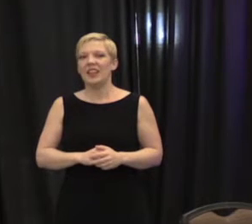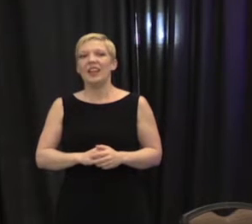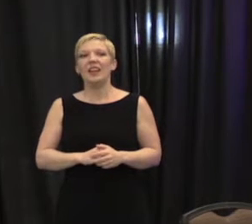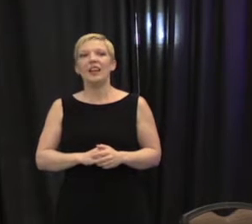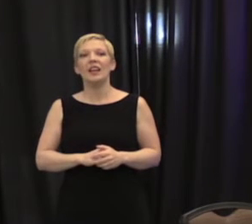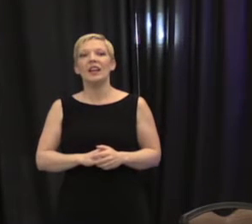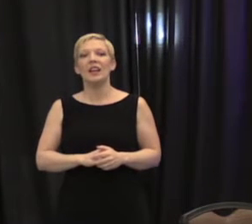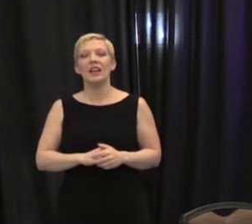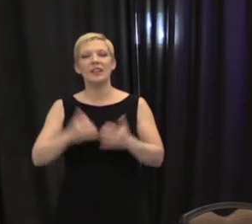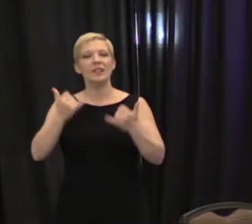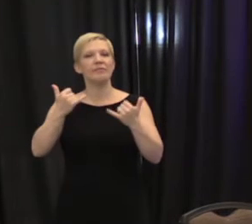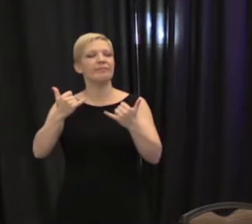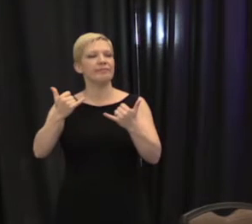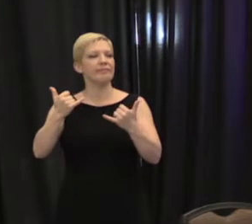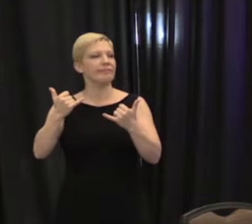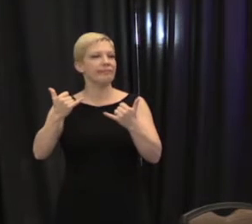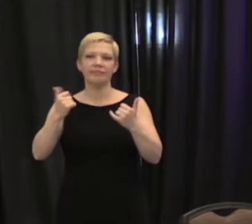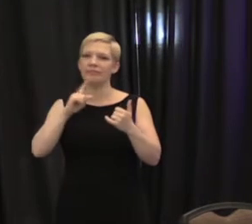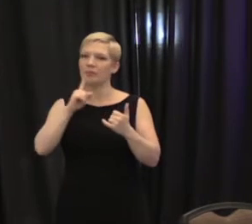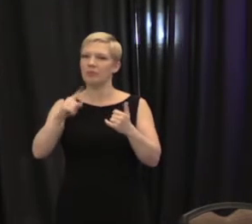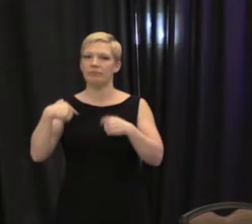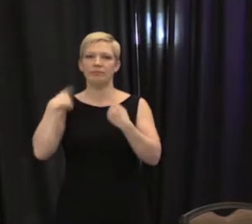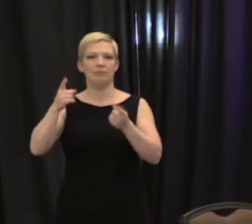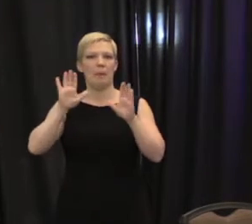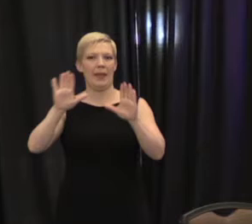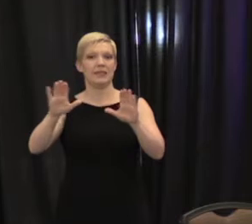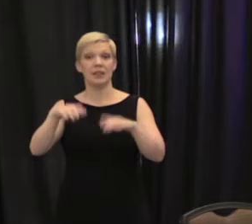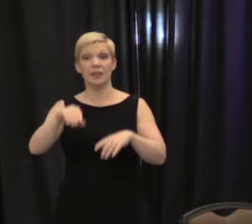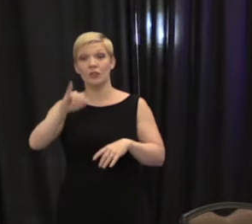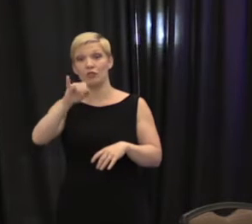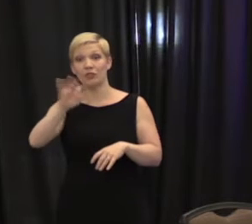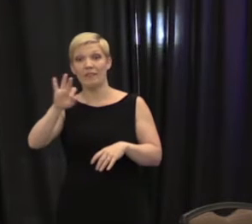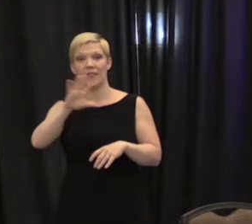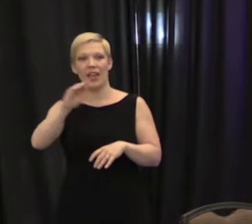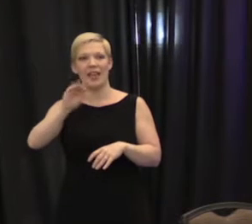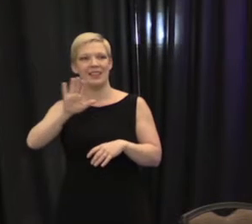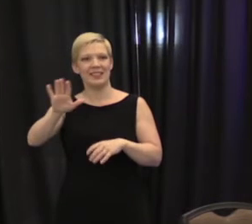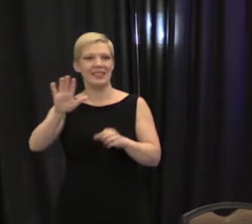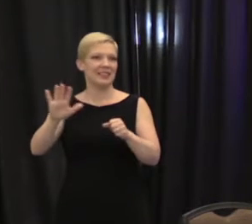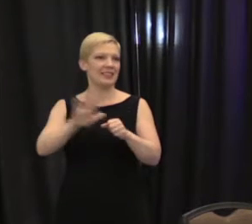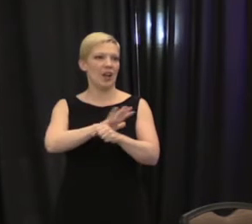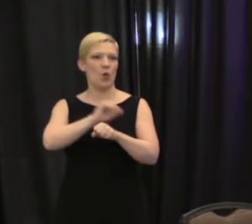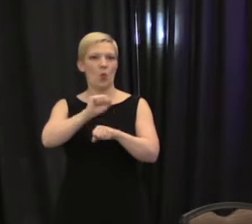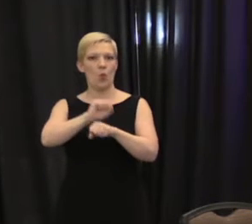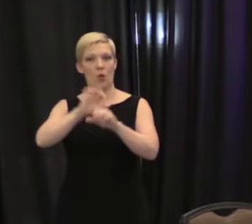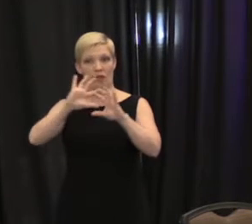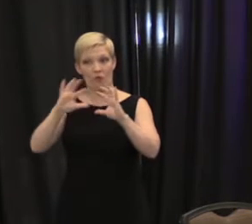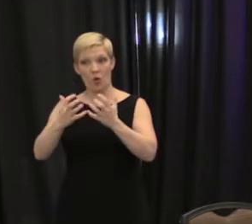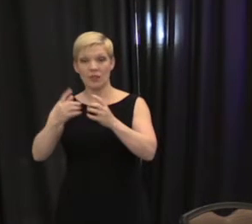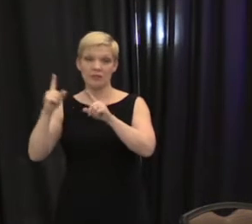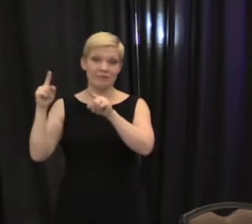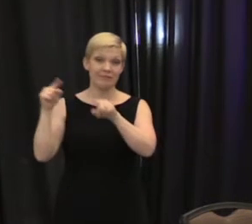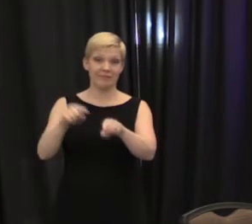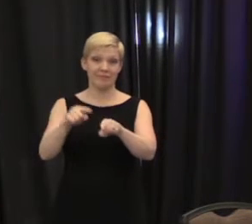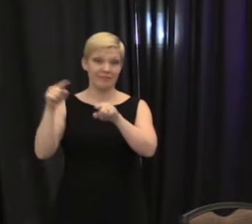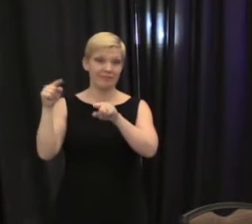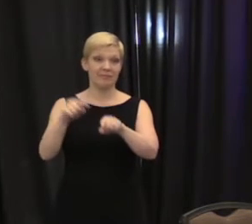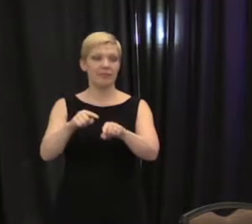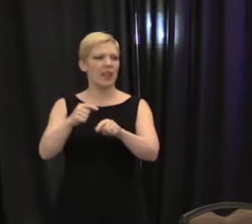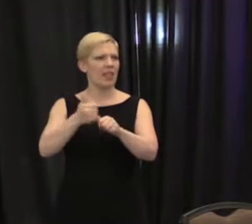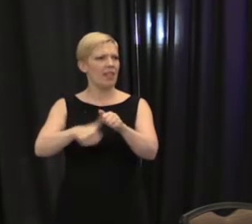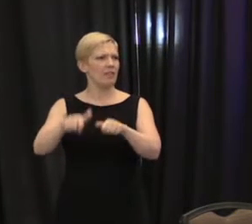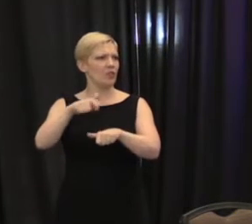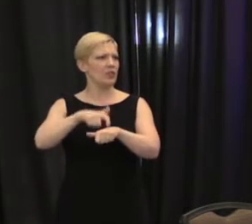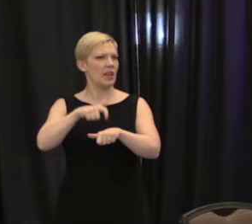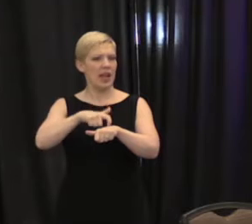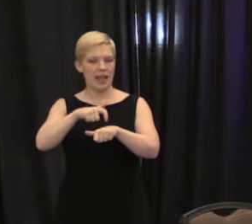This staff has been amazing. Jeff and his entire workforce have been down here. Every time I've come down, they've been